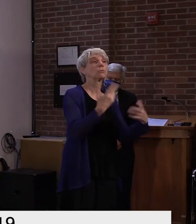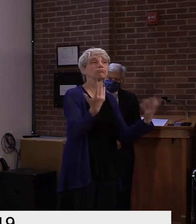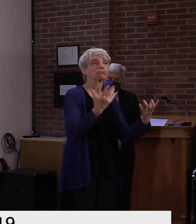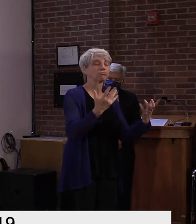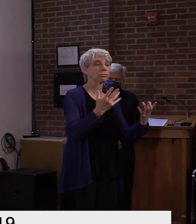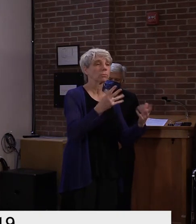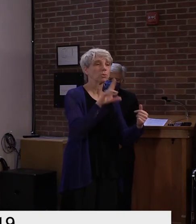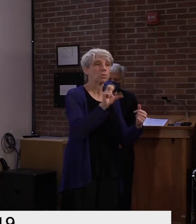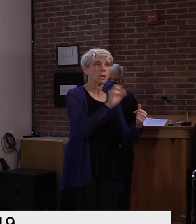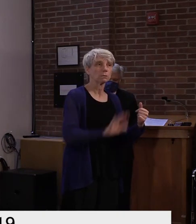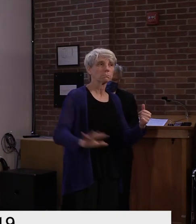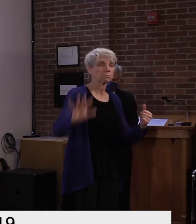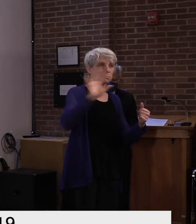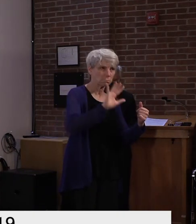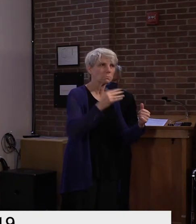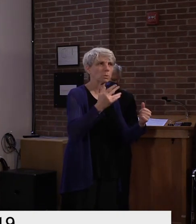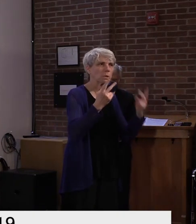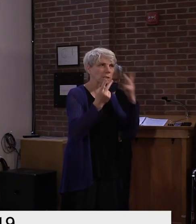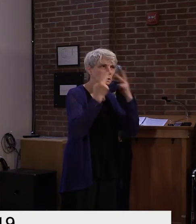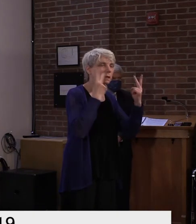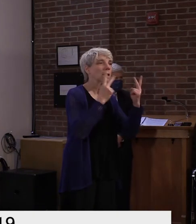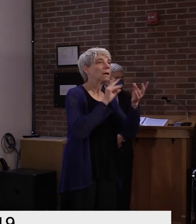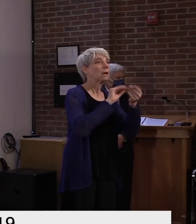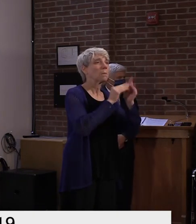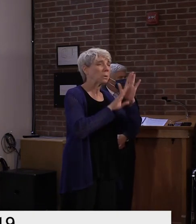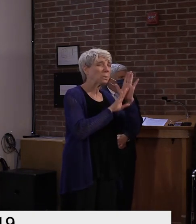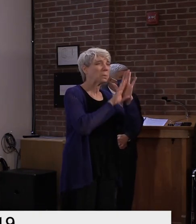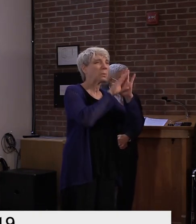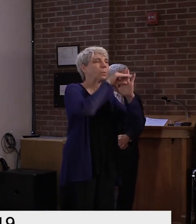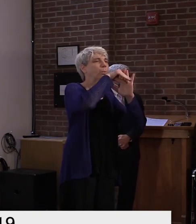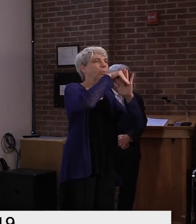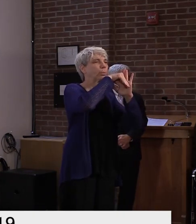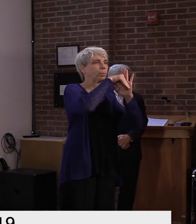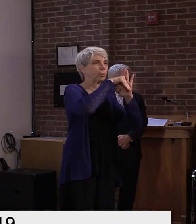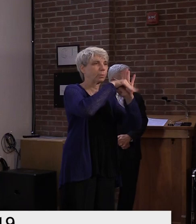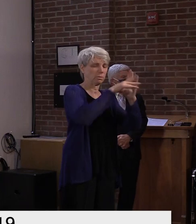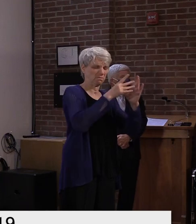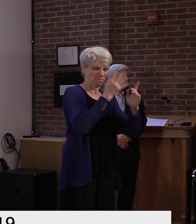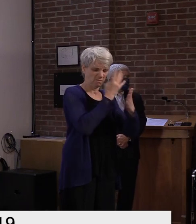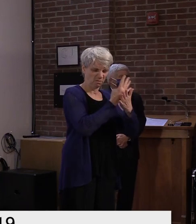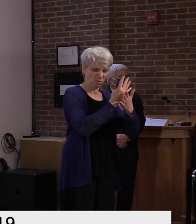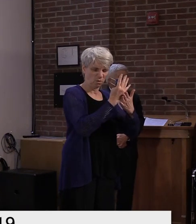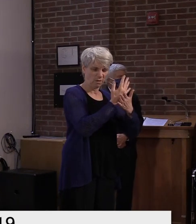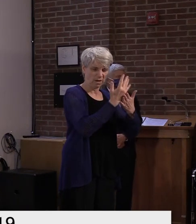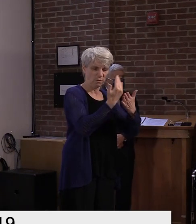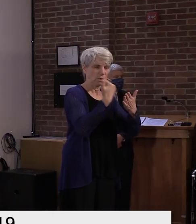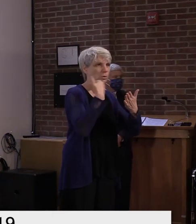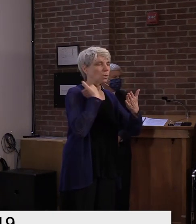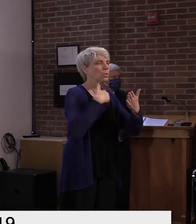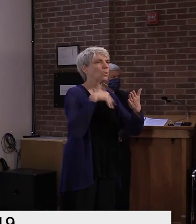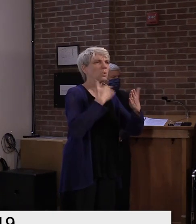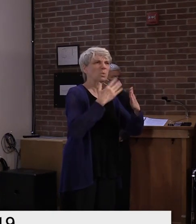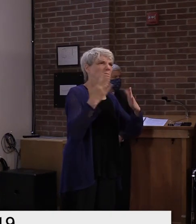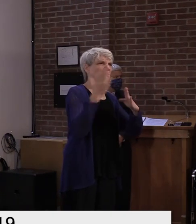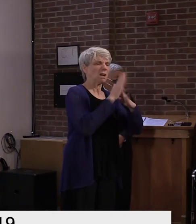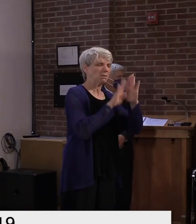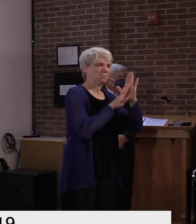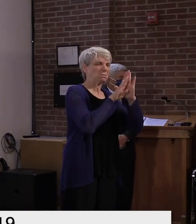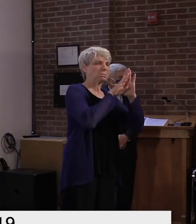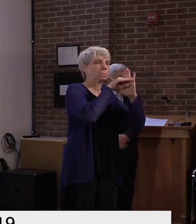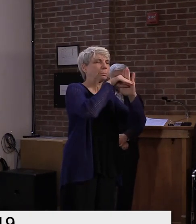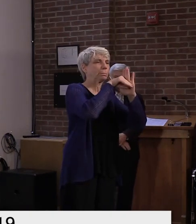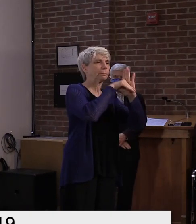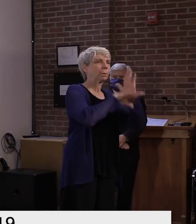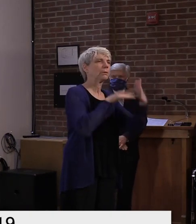Cases do continue to slope down from their peak about 4 or 5 weeks ago. We now see cases are averaging on a